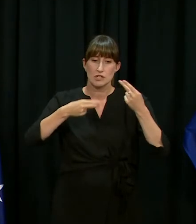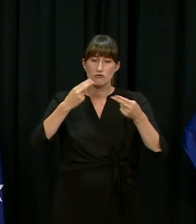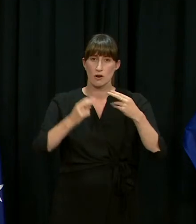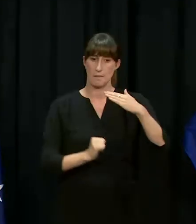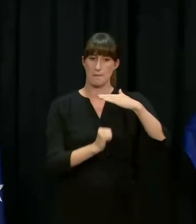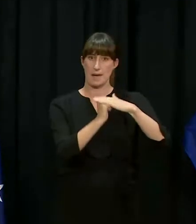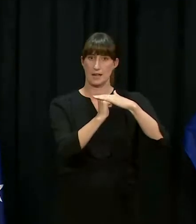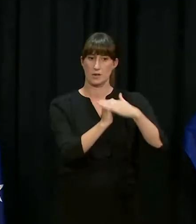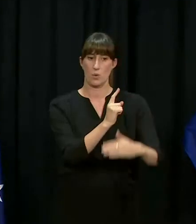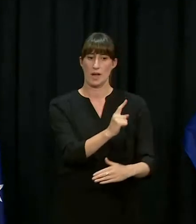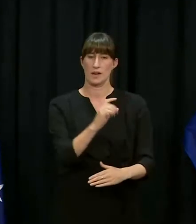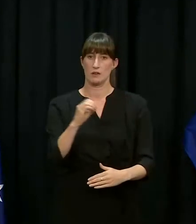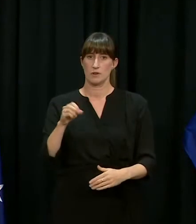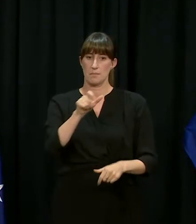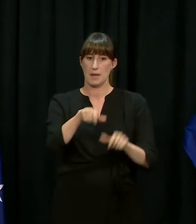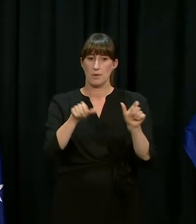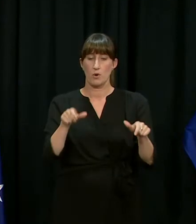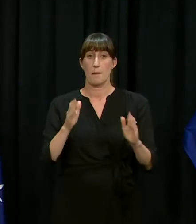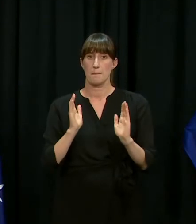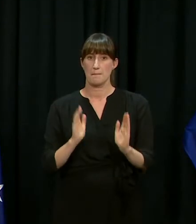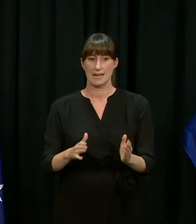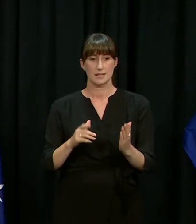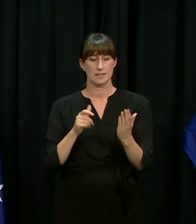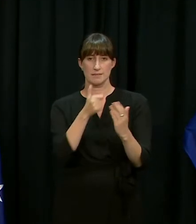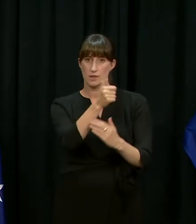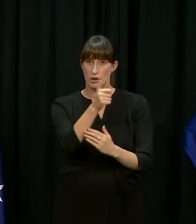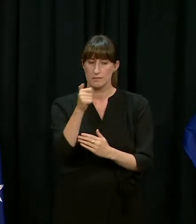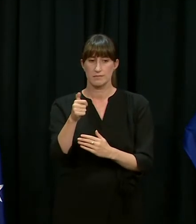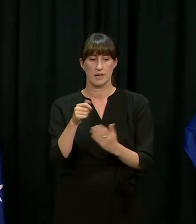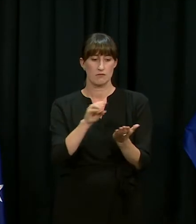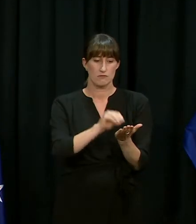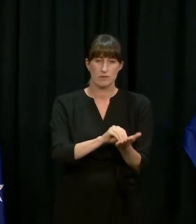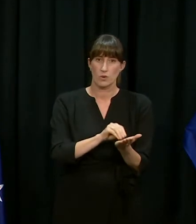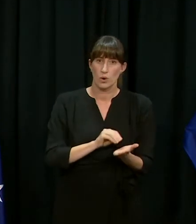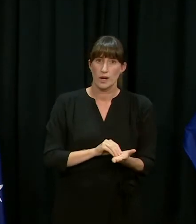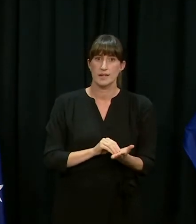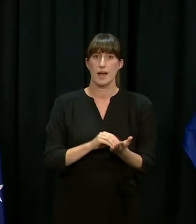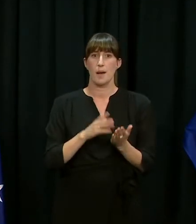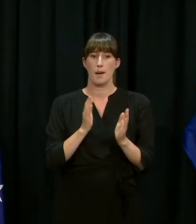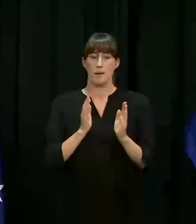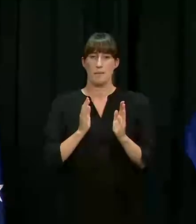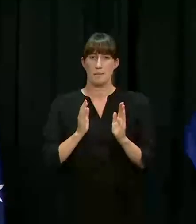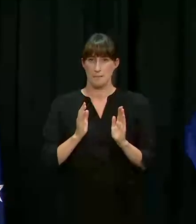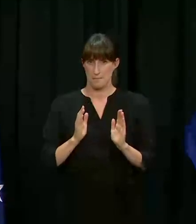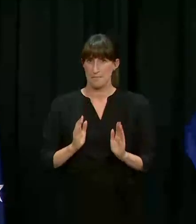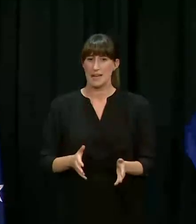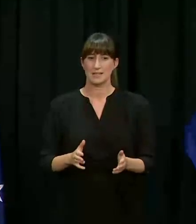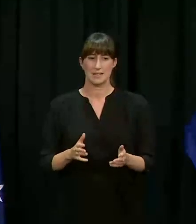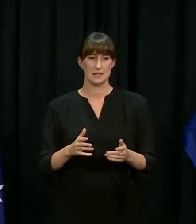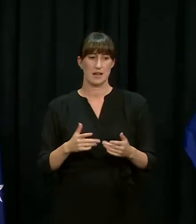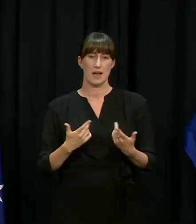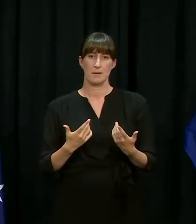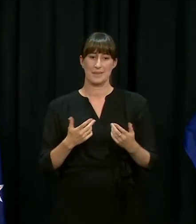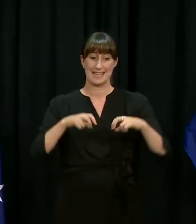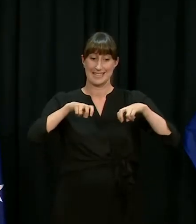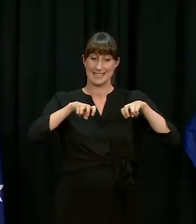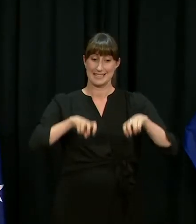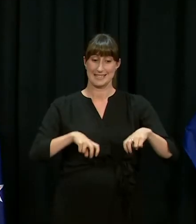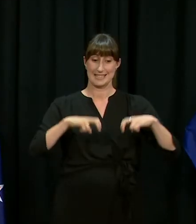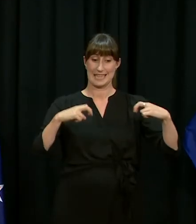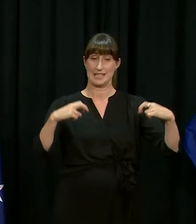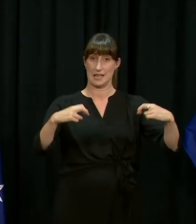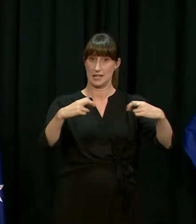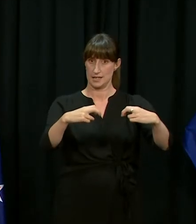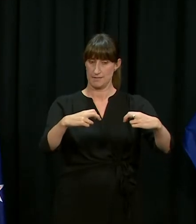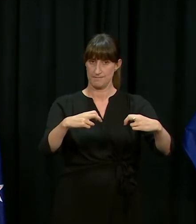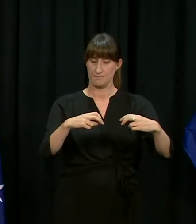cap of 100 people. Hospitality businesses can open, but must apply the 3 S's. People must be seated to prevent spread.